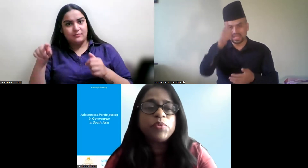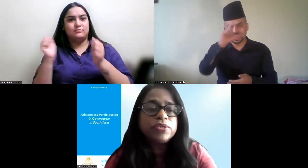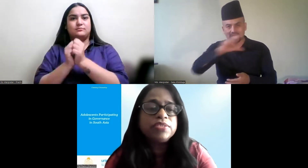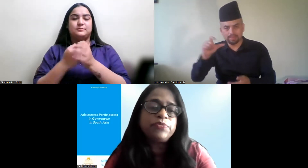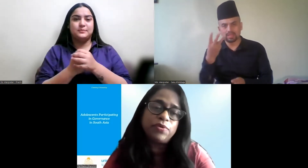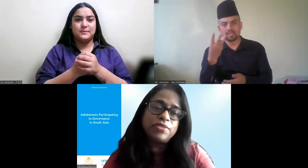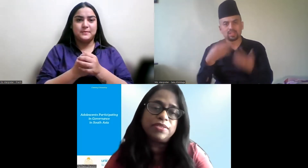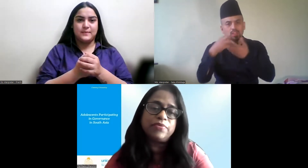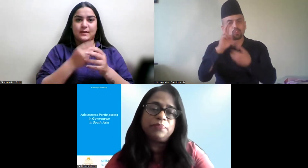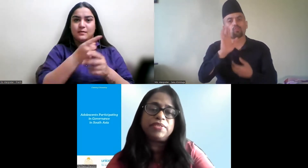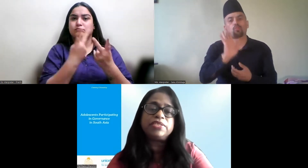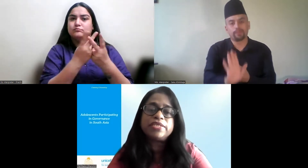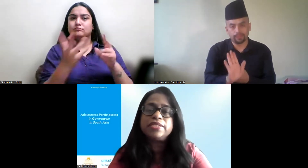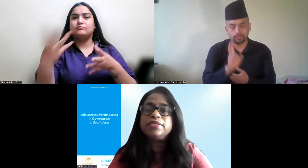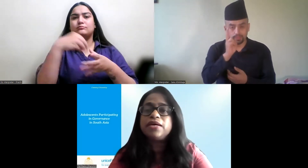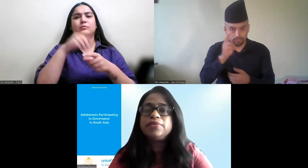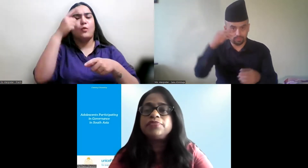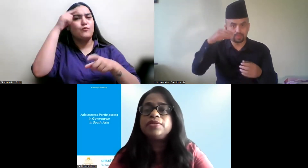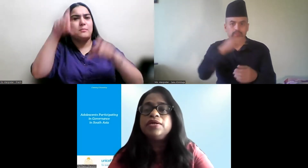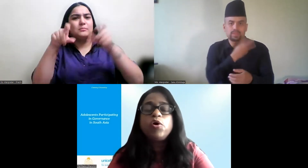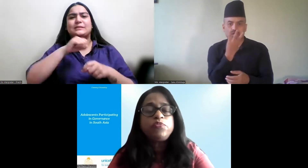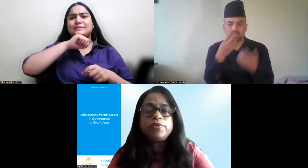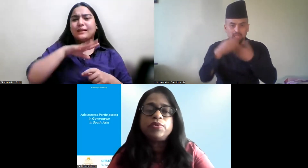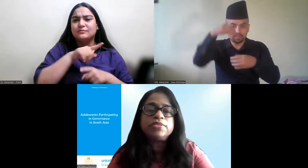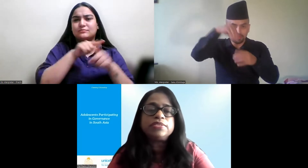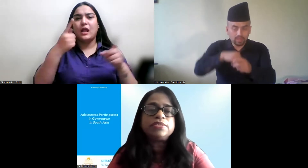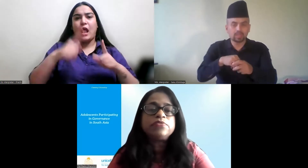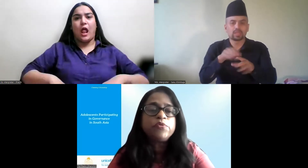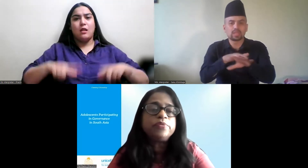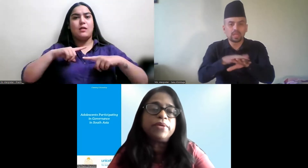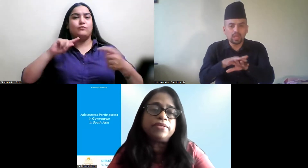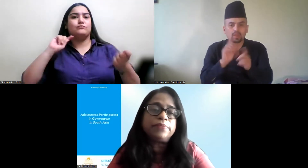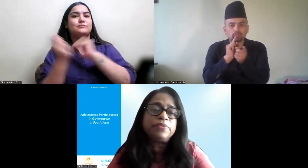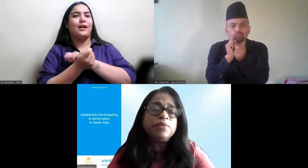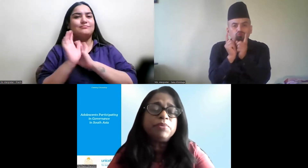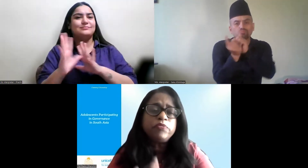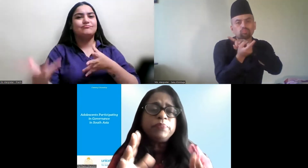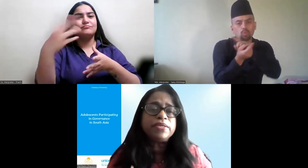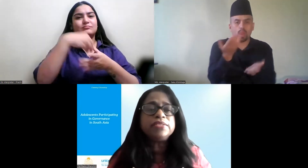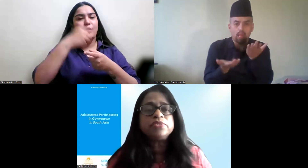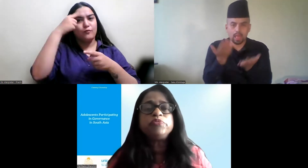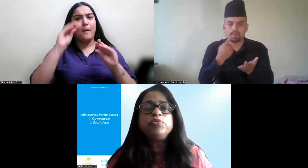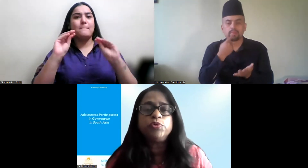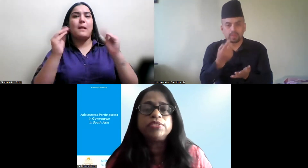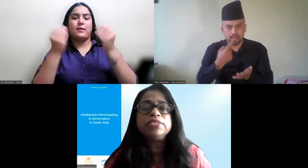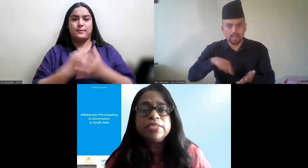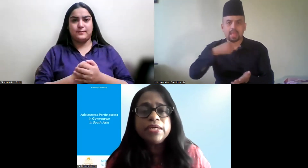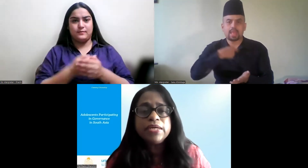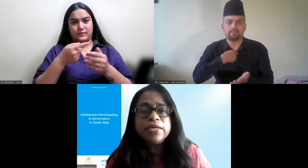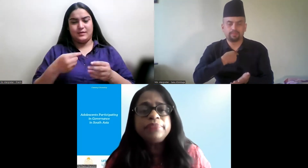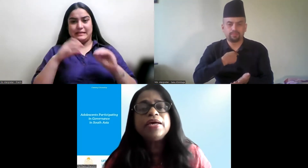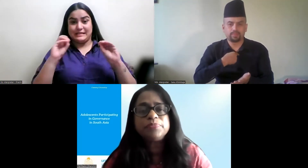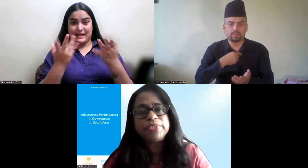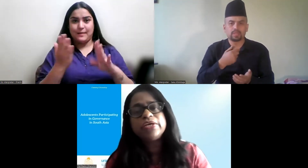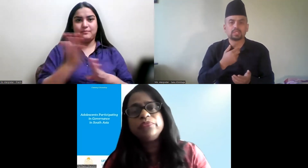transformative models for adolescent development that change the lives of adolescents for the better. Before we begin, just a few notes. The